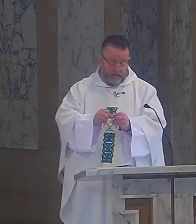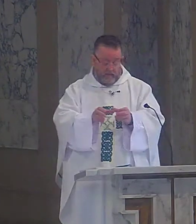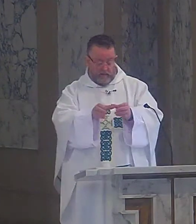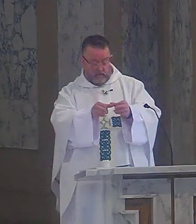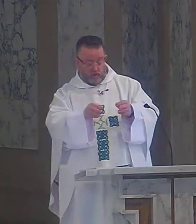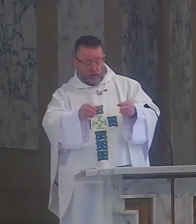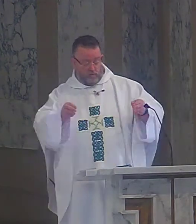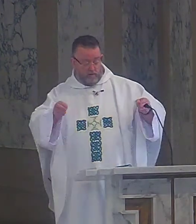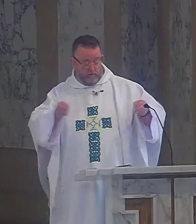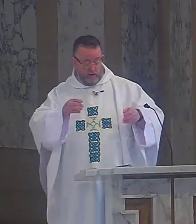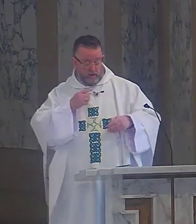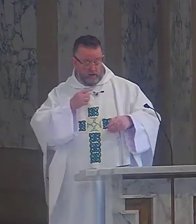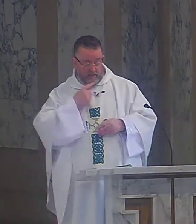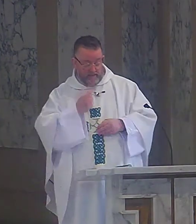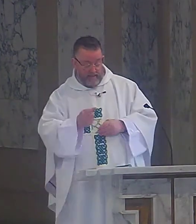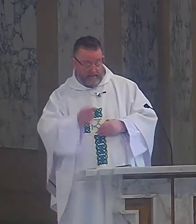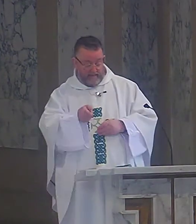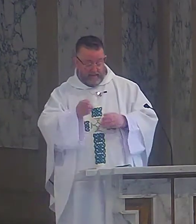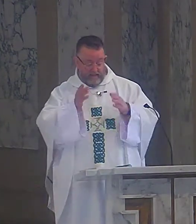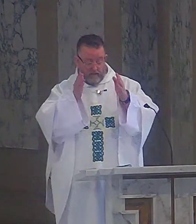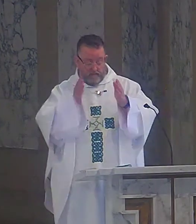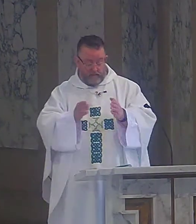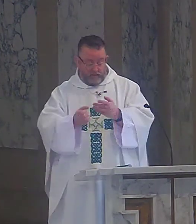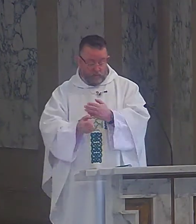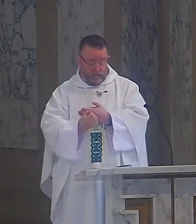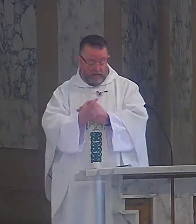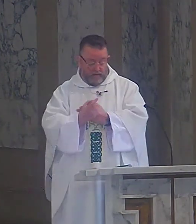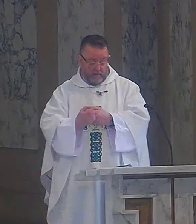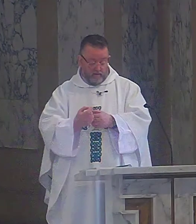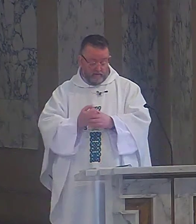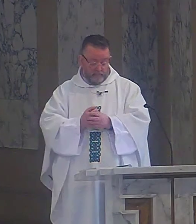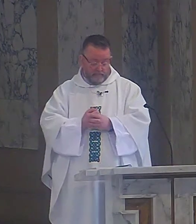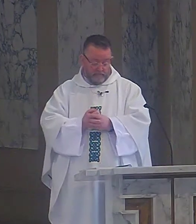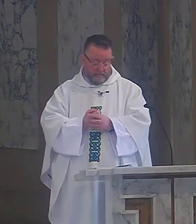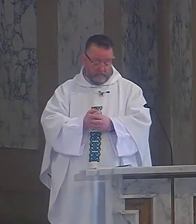The scriptures said that this would happen.